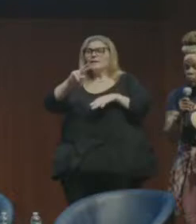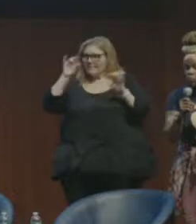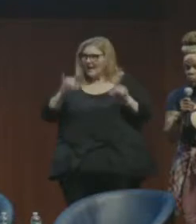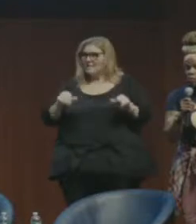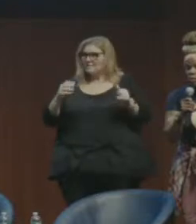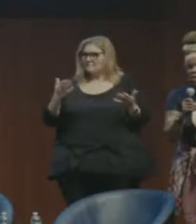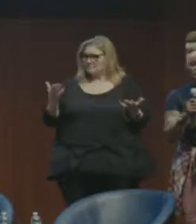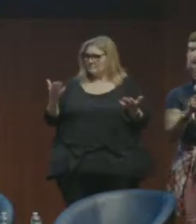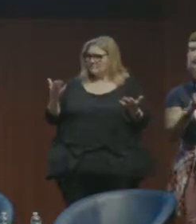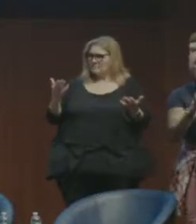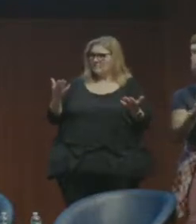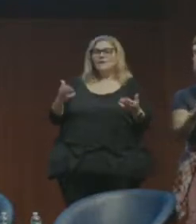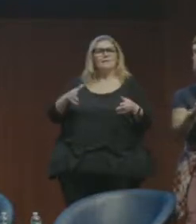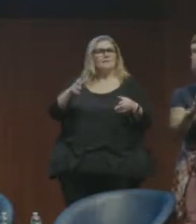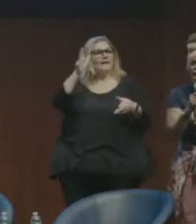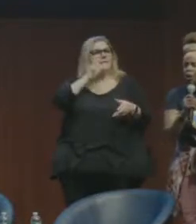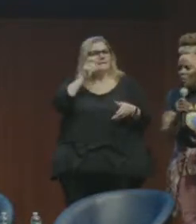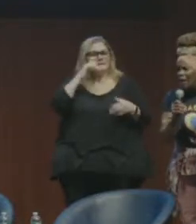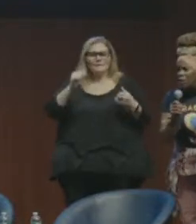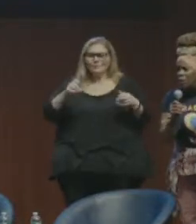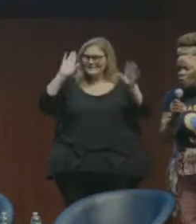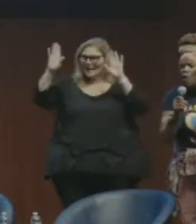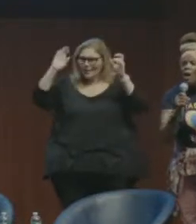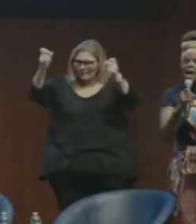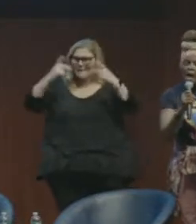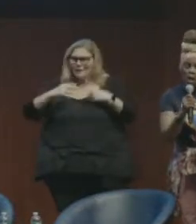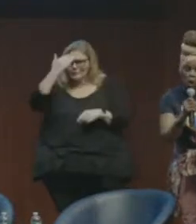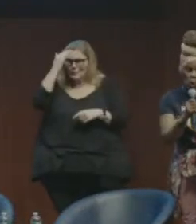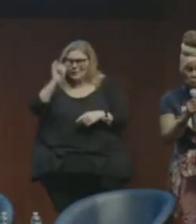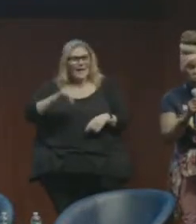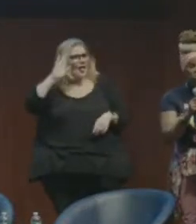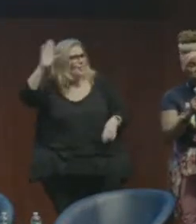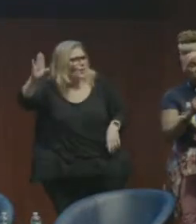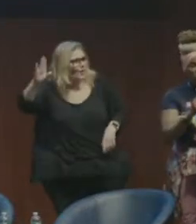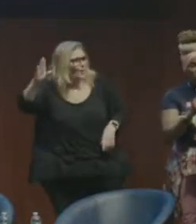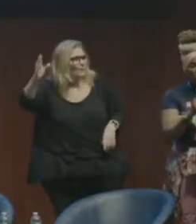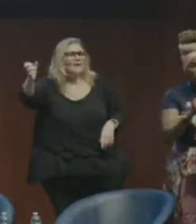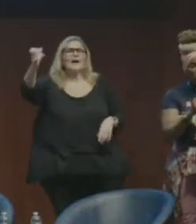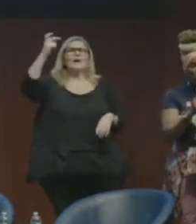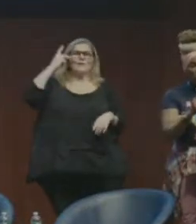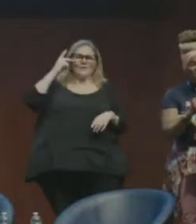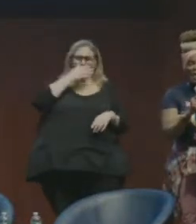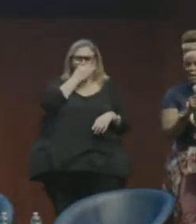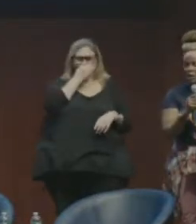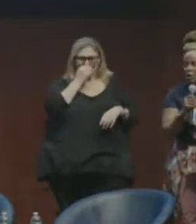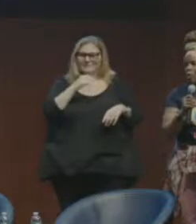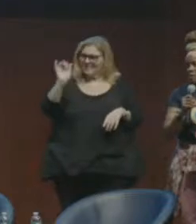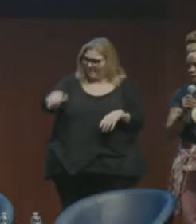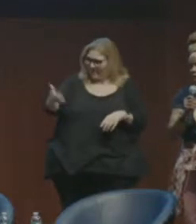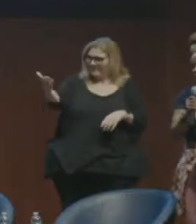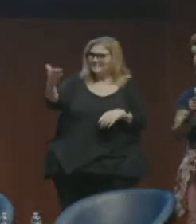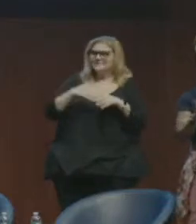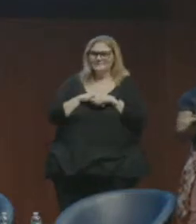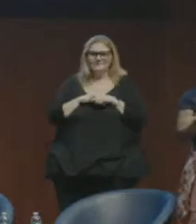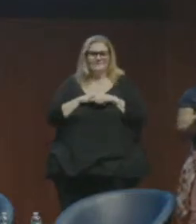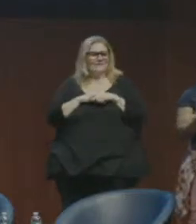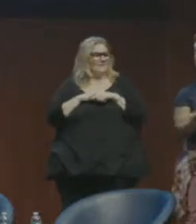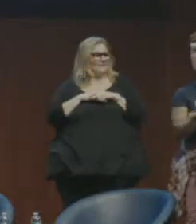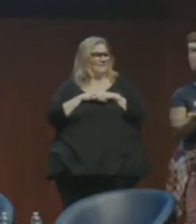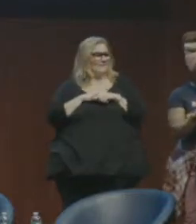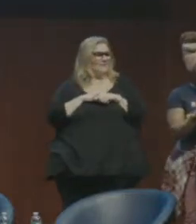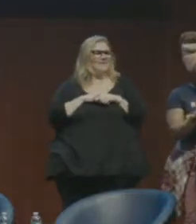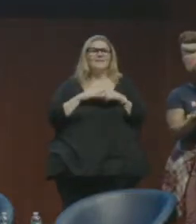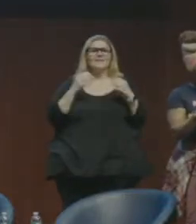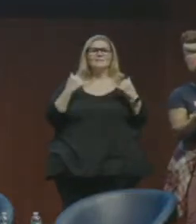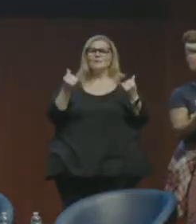Hello. Listener, you could say hello back to, hello. There you go, there you go. So